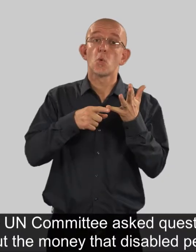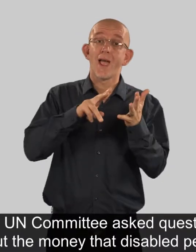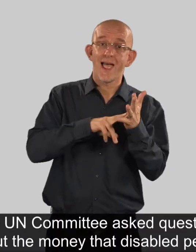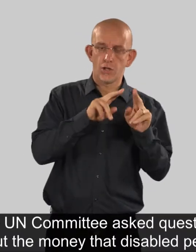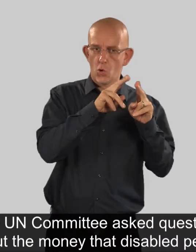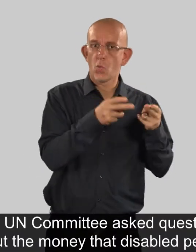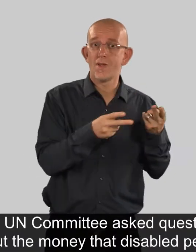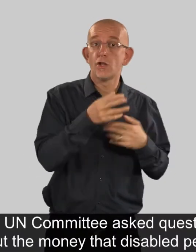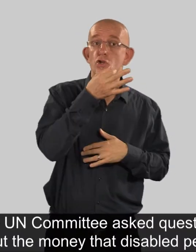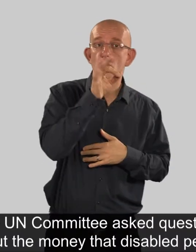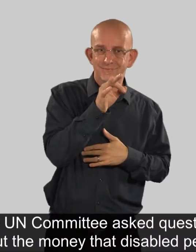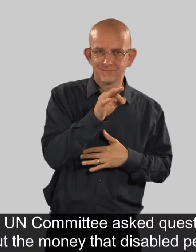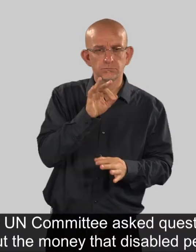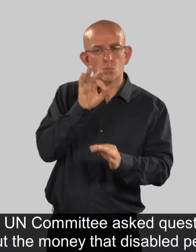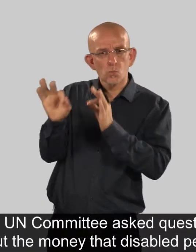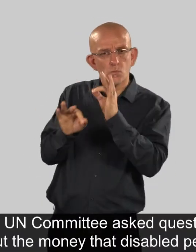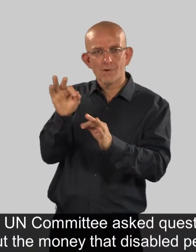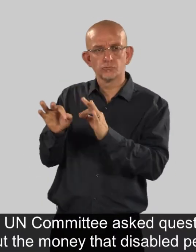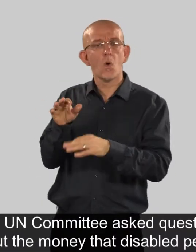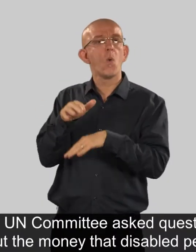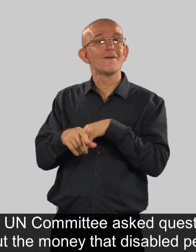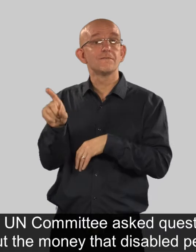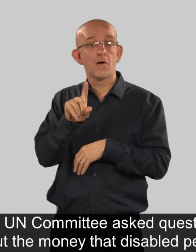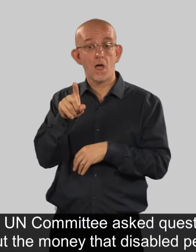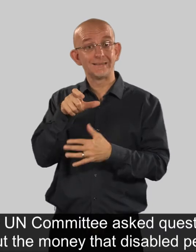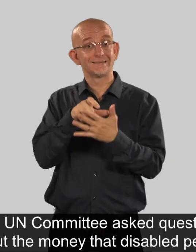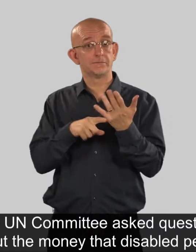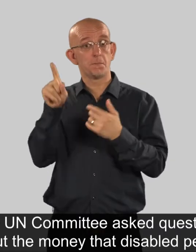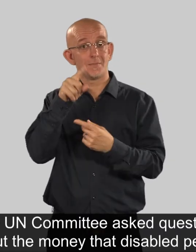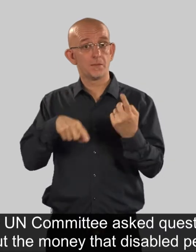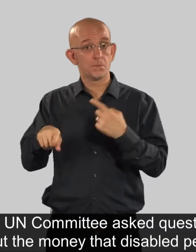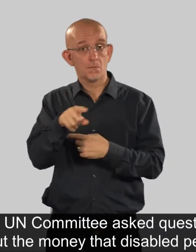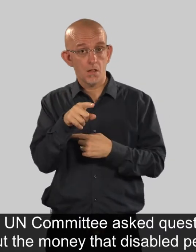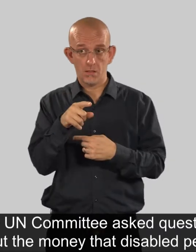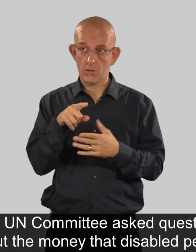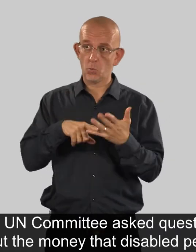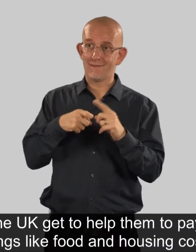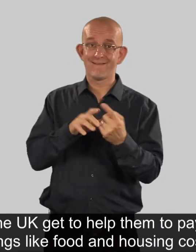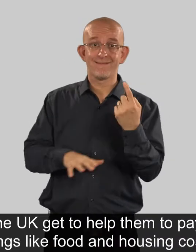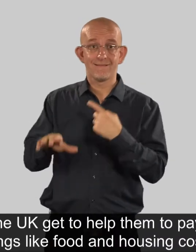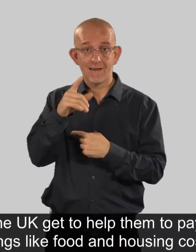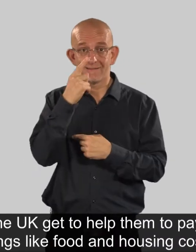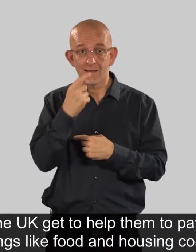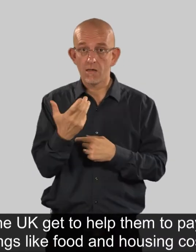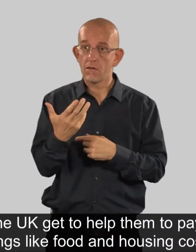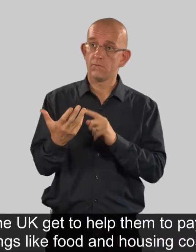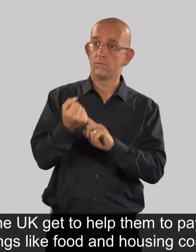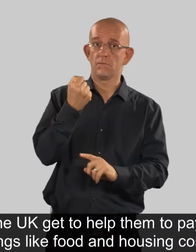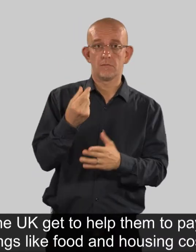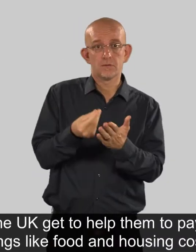The UN Committee asked questions about the money that disabled people in the UK get to help them to